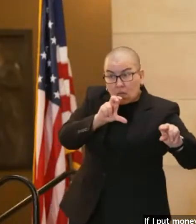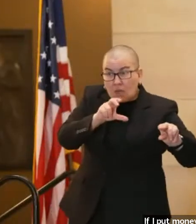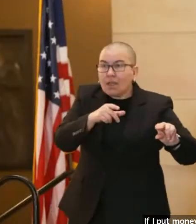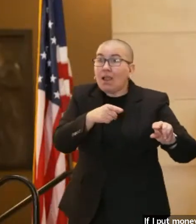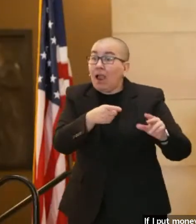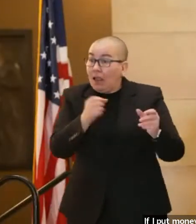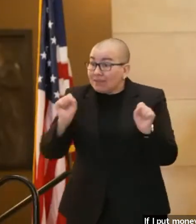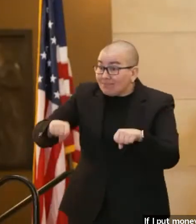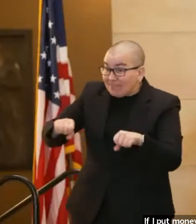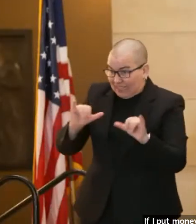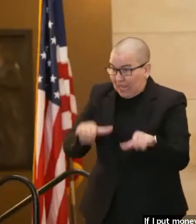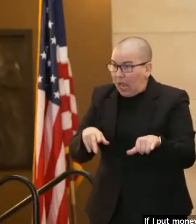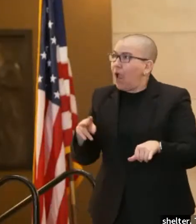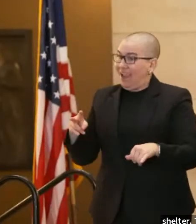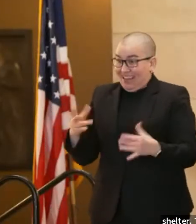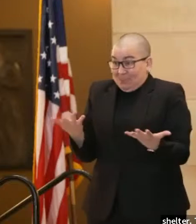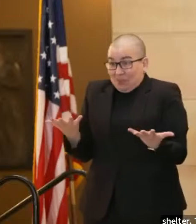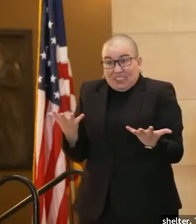it